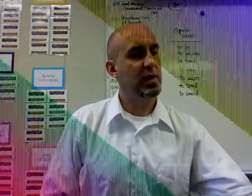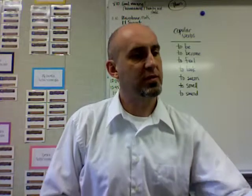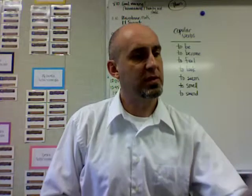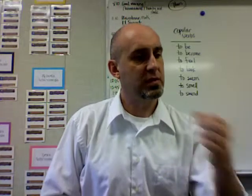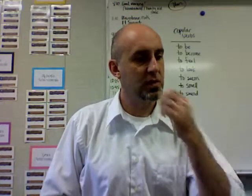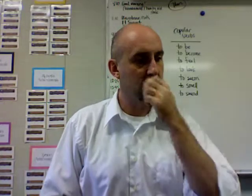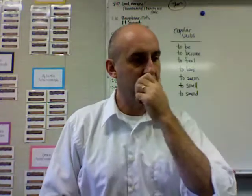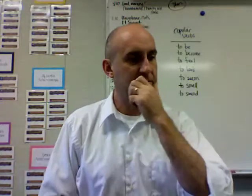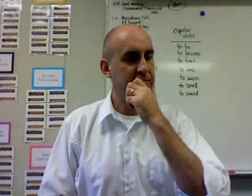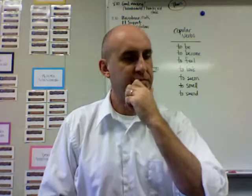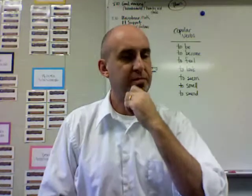for this group.